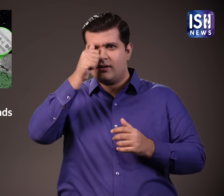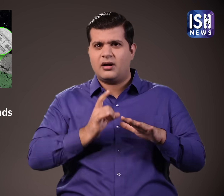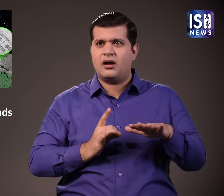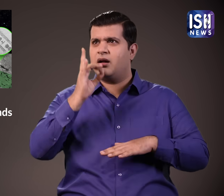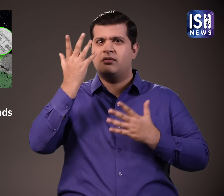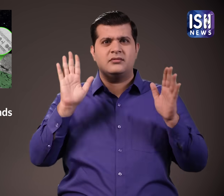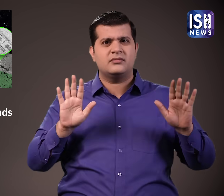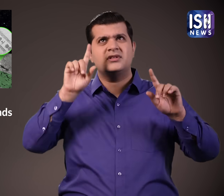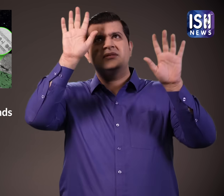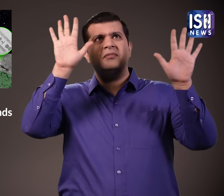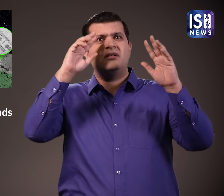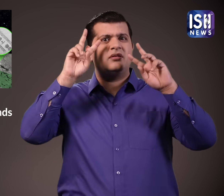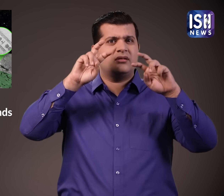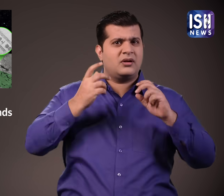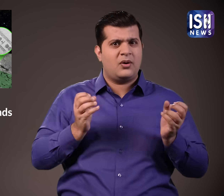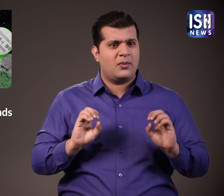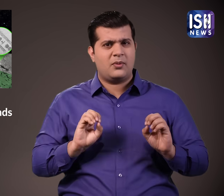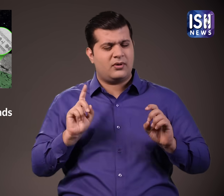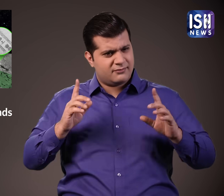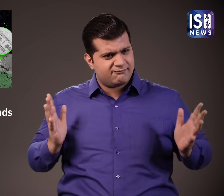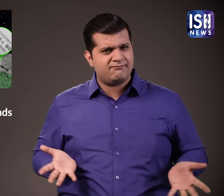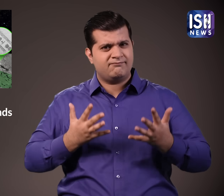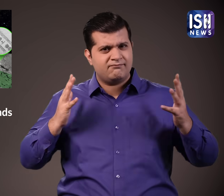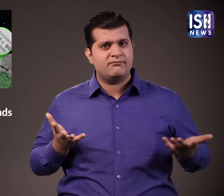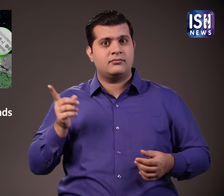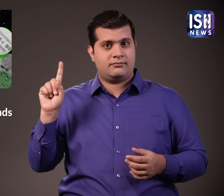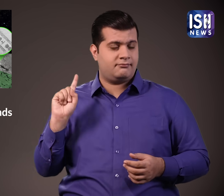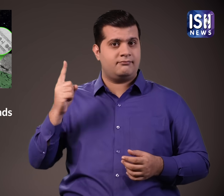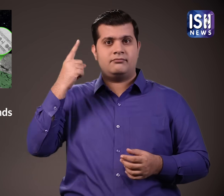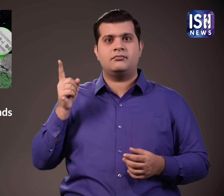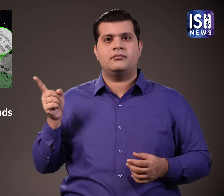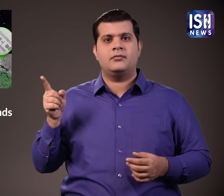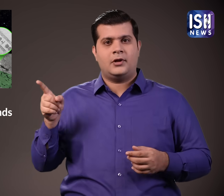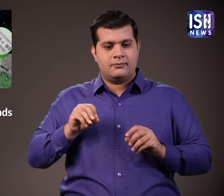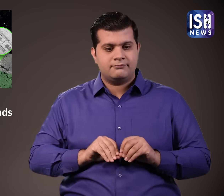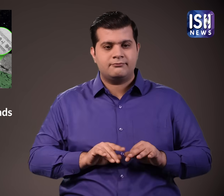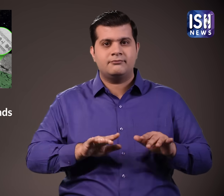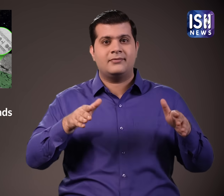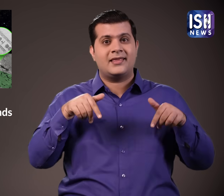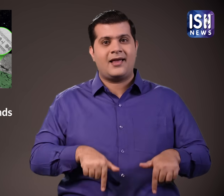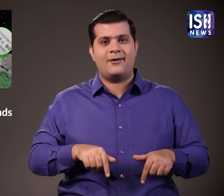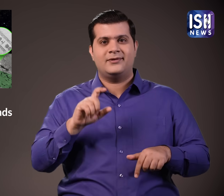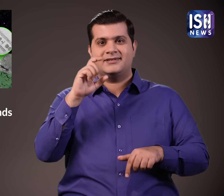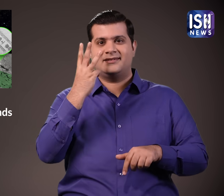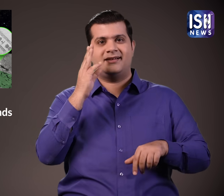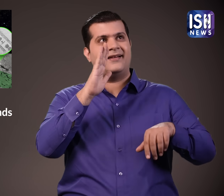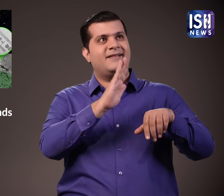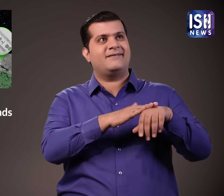pioneer in encouraging space missions in India. The lander was named Afra Vikram